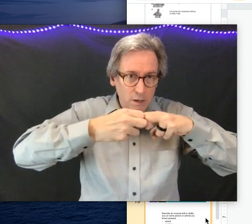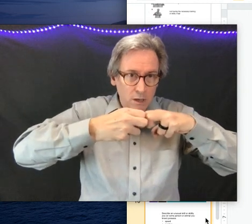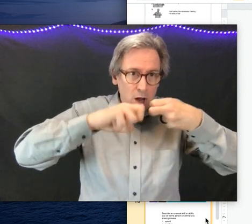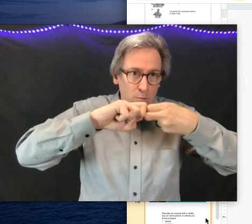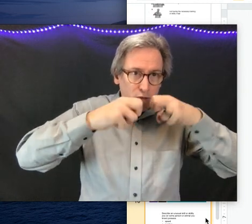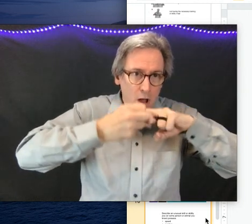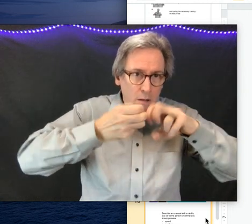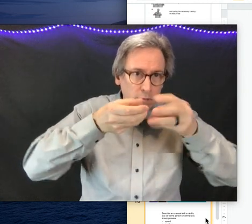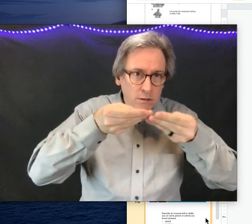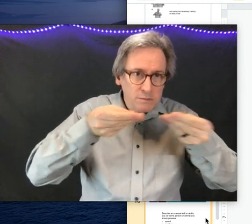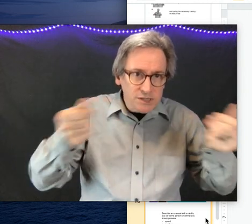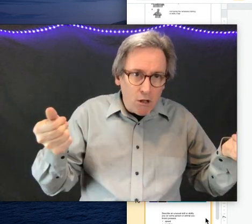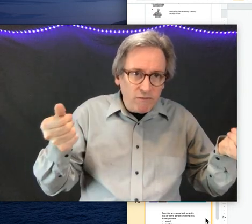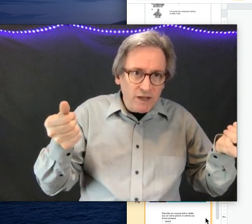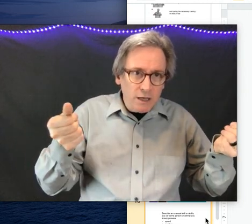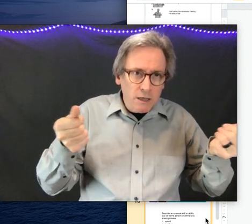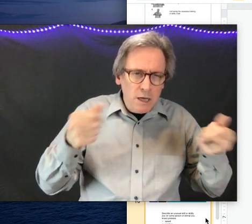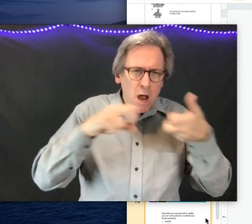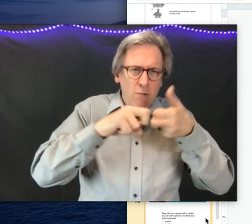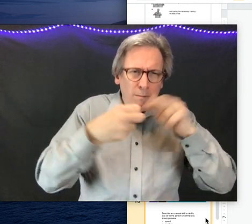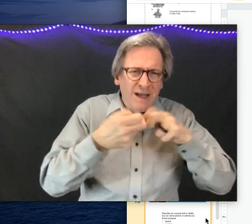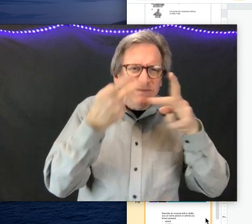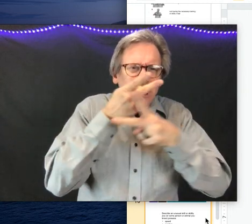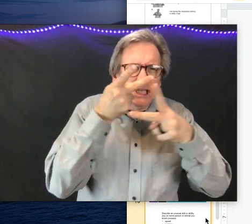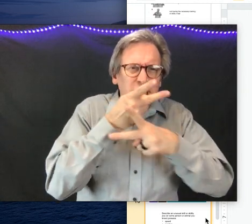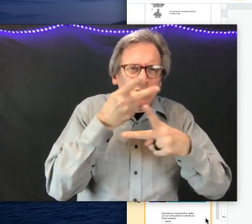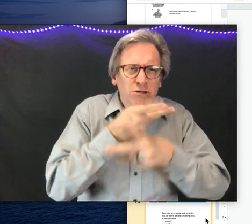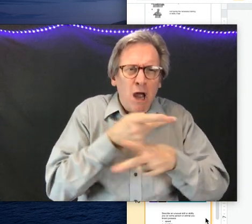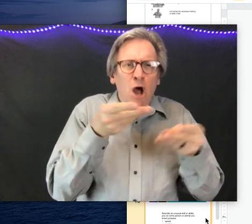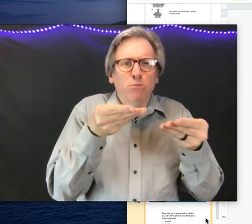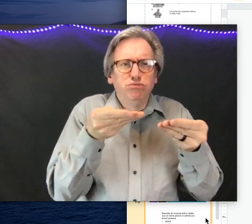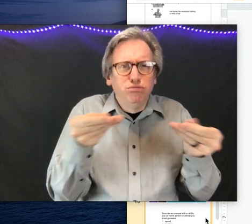Problem solving.